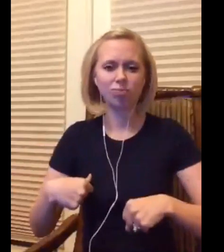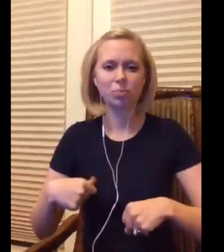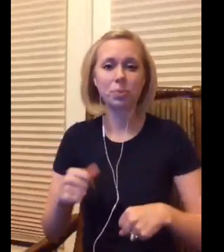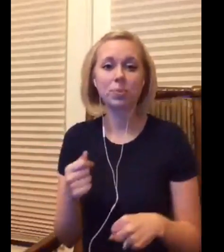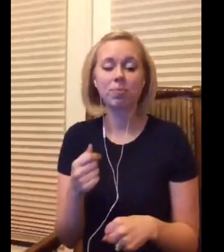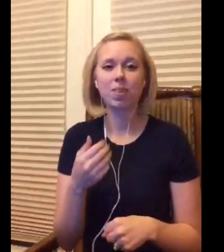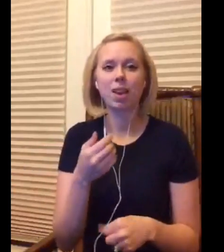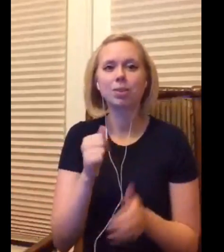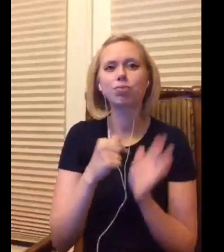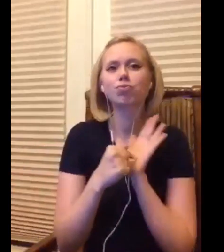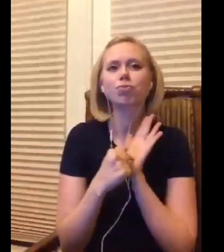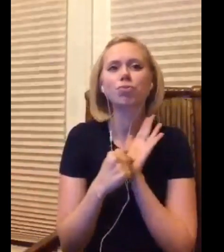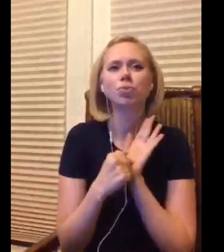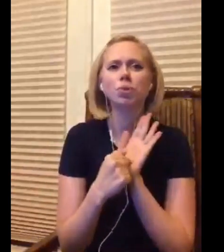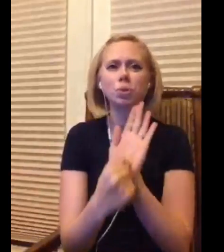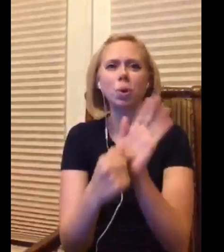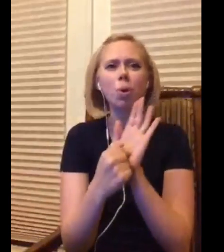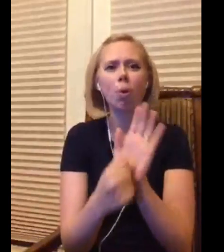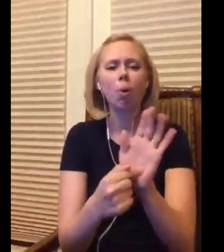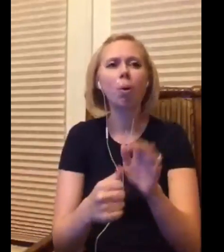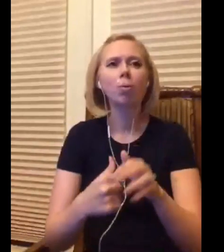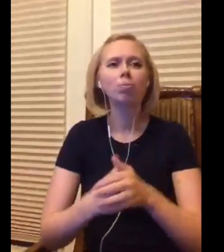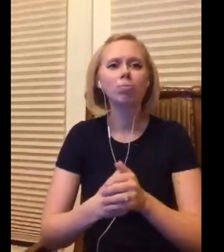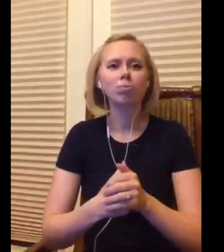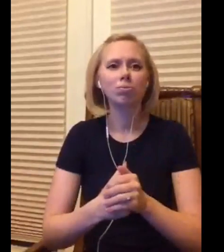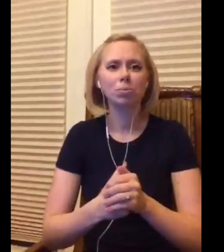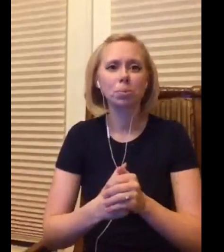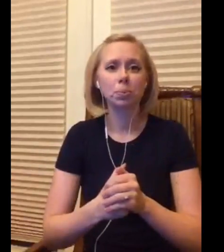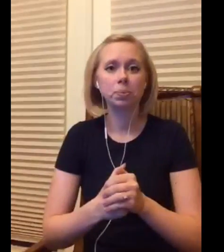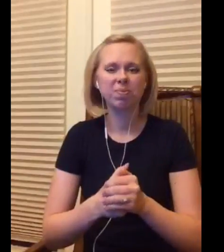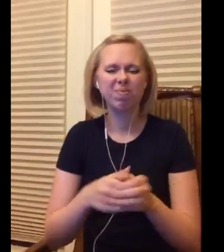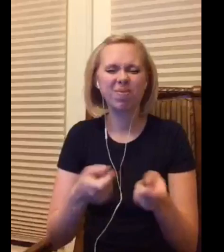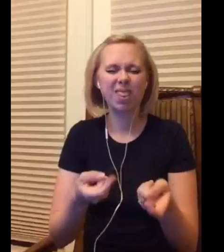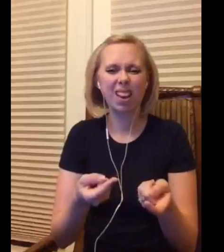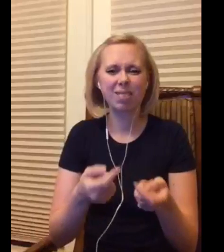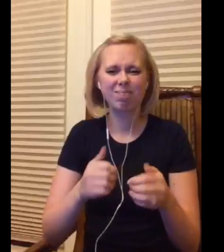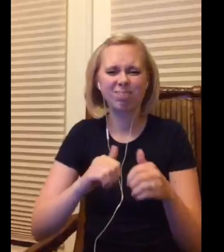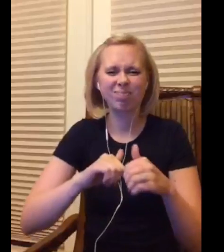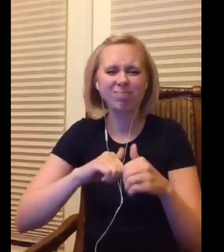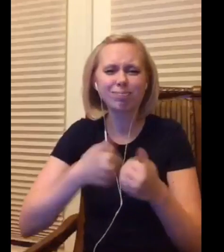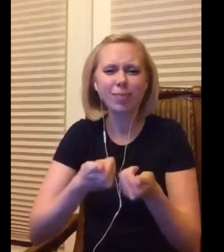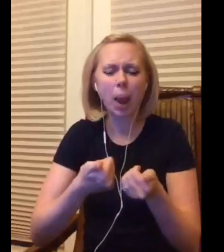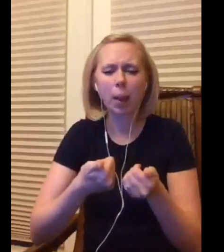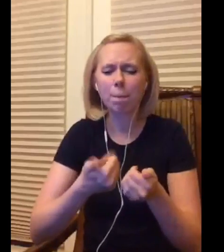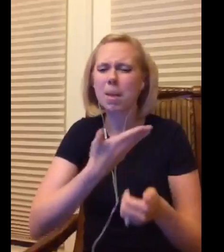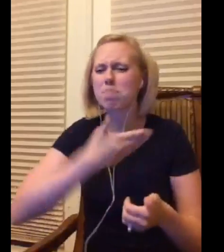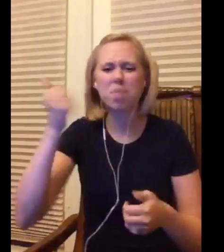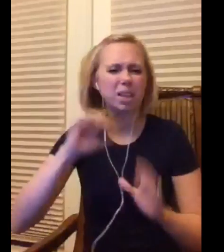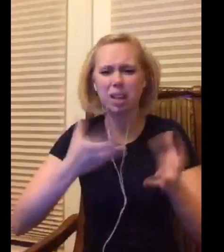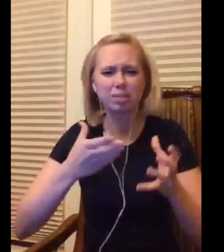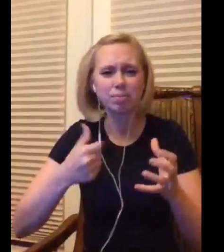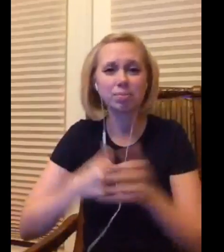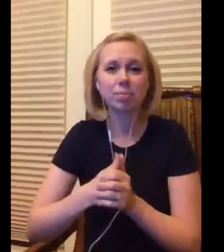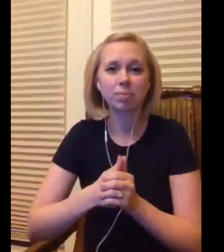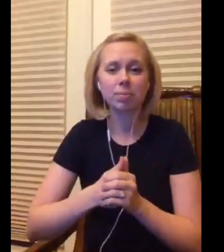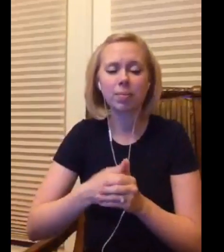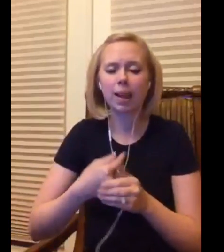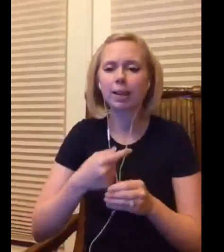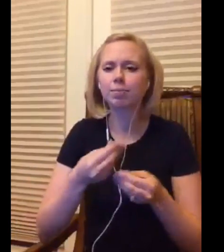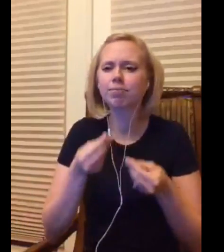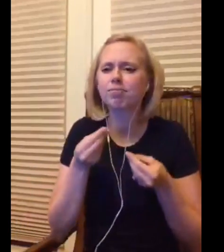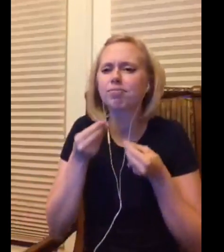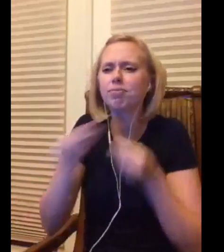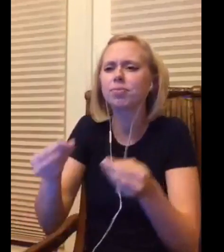noise, you just have to strut. And I gave him a saying to say, I am somebody. I was somebody when I came. I'll